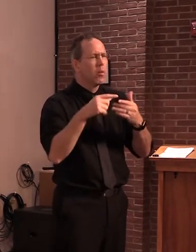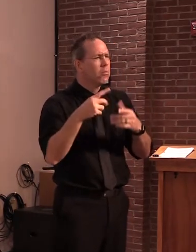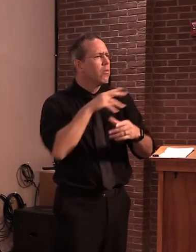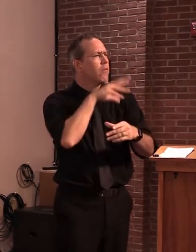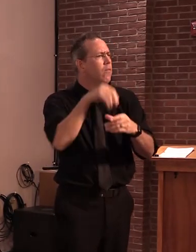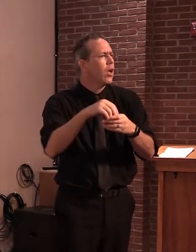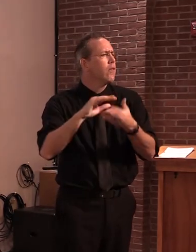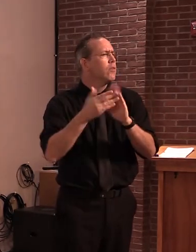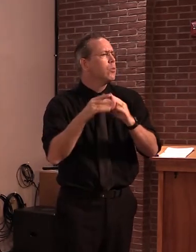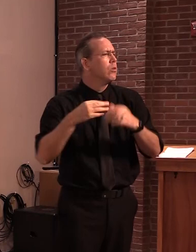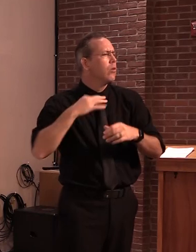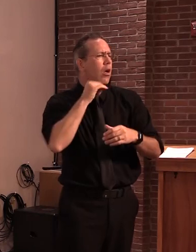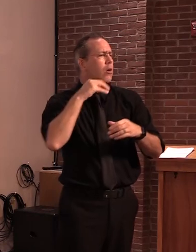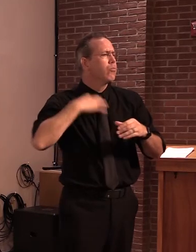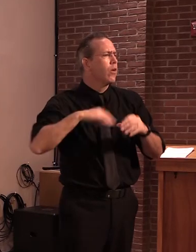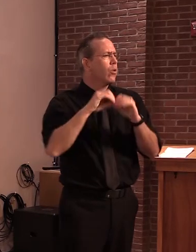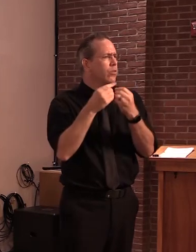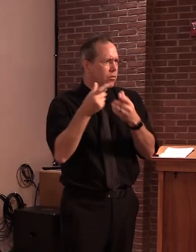the state